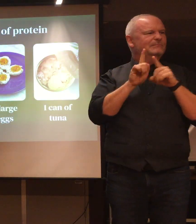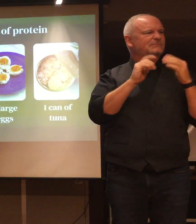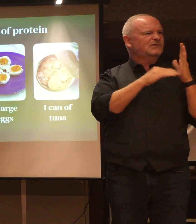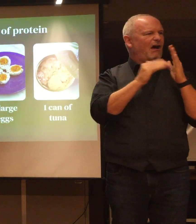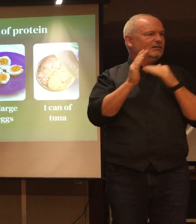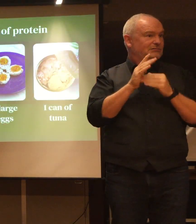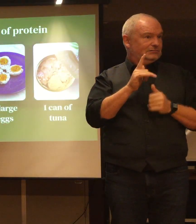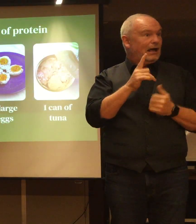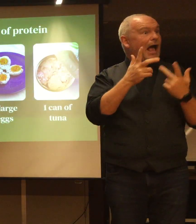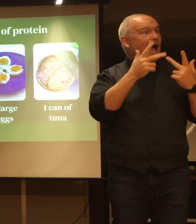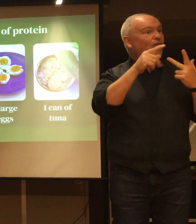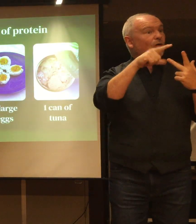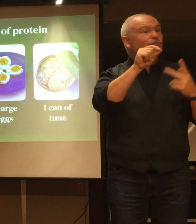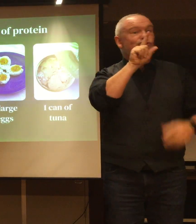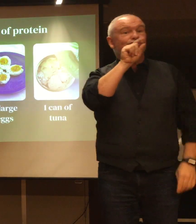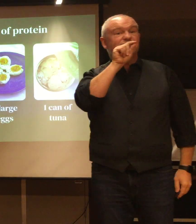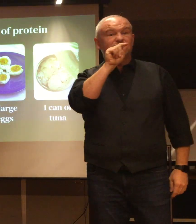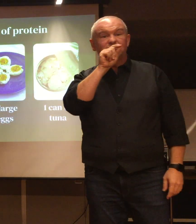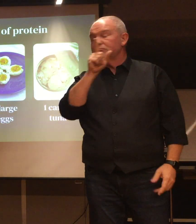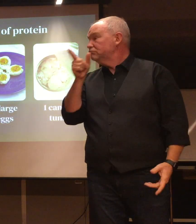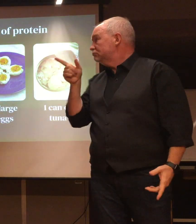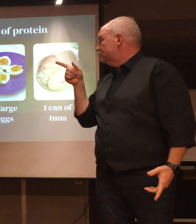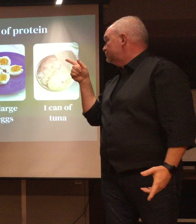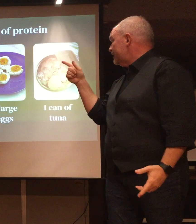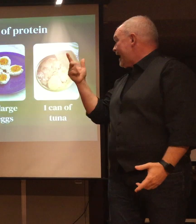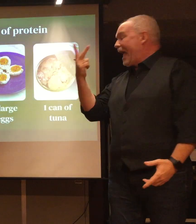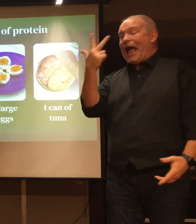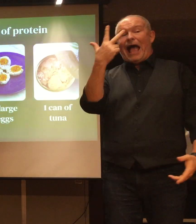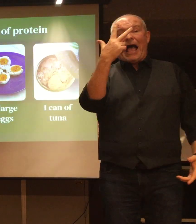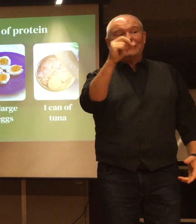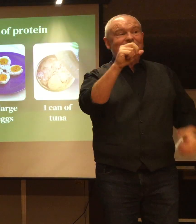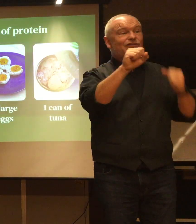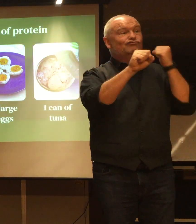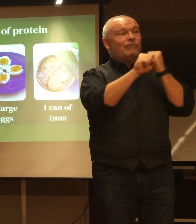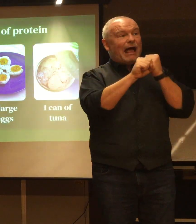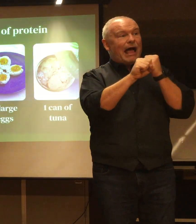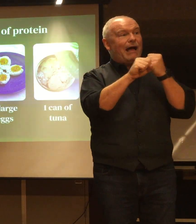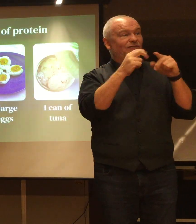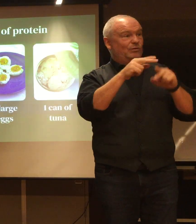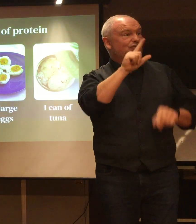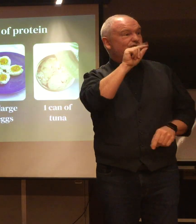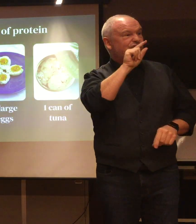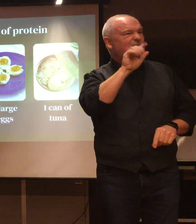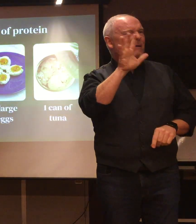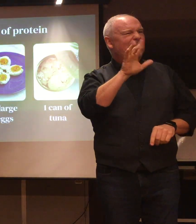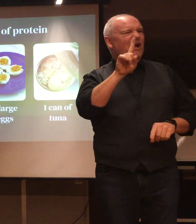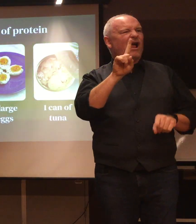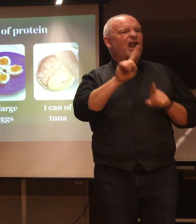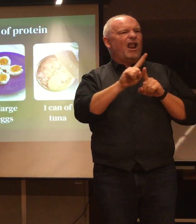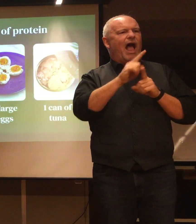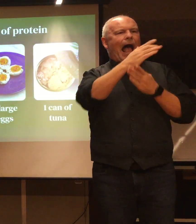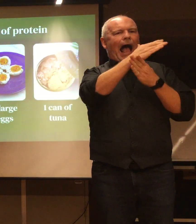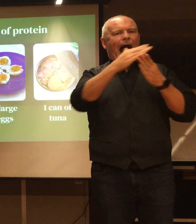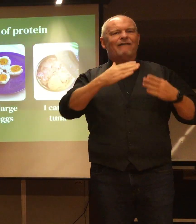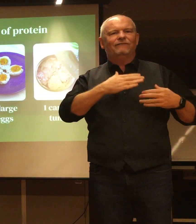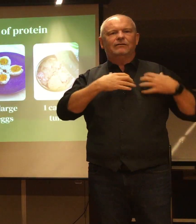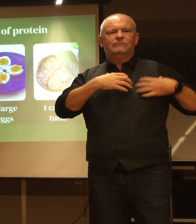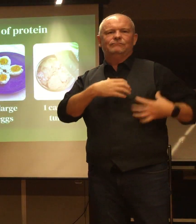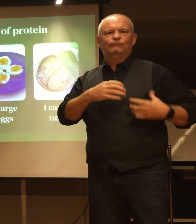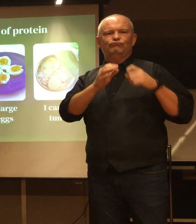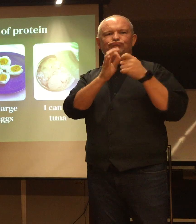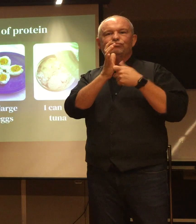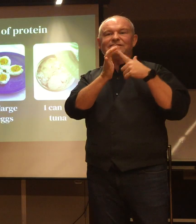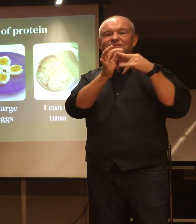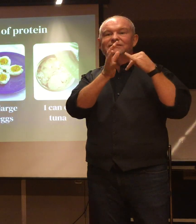Another option is chicken. So that'll be 80 grams of chicken, which looks about like a half a chicken breast.